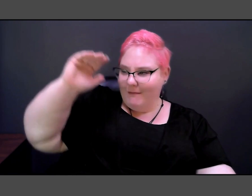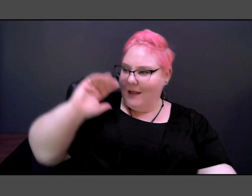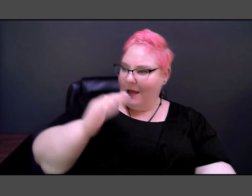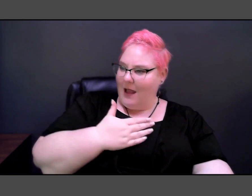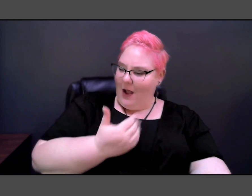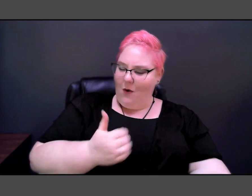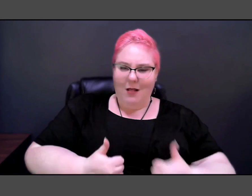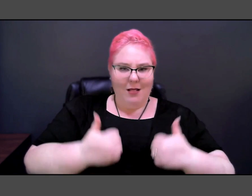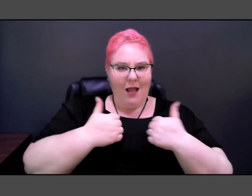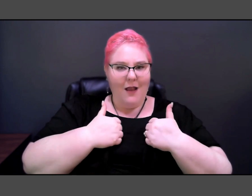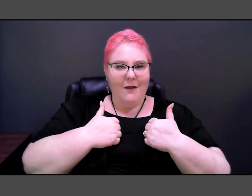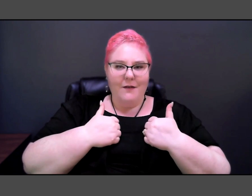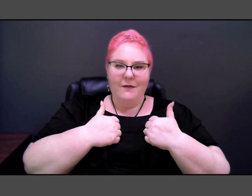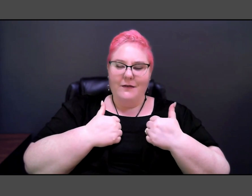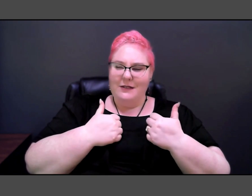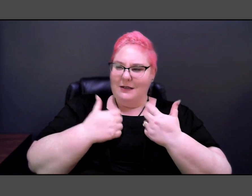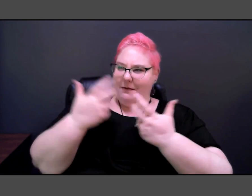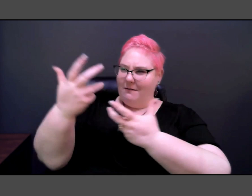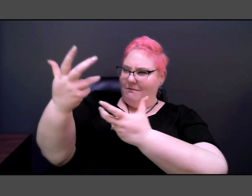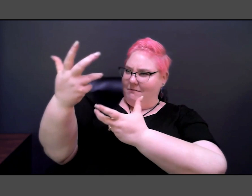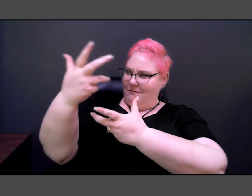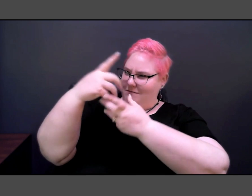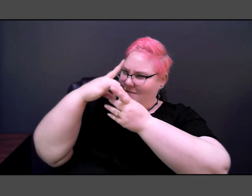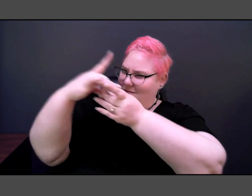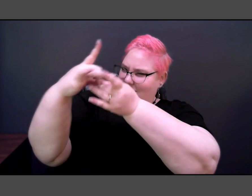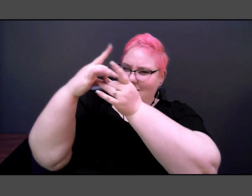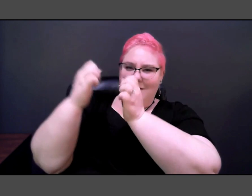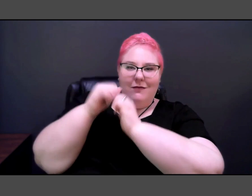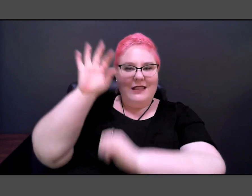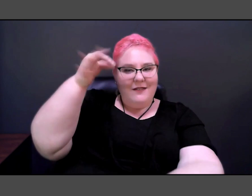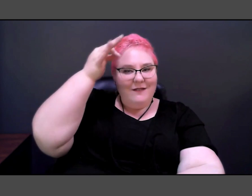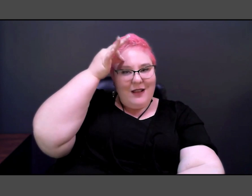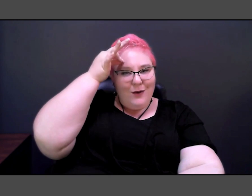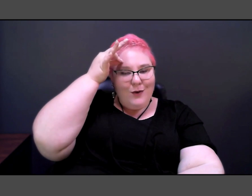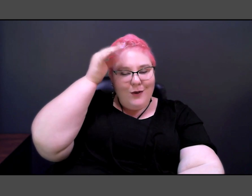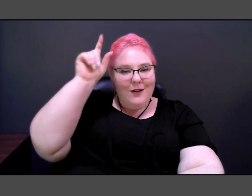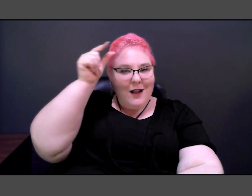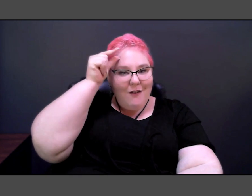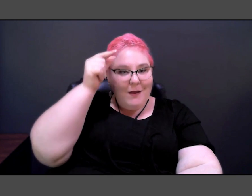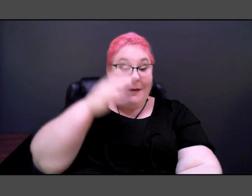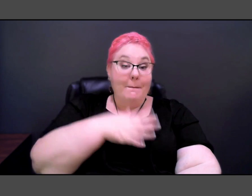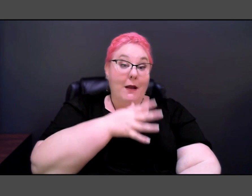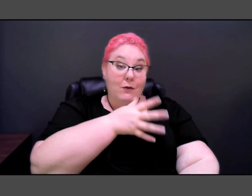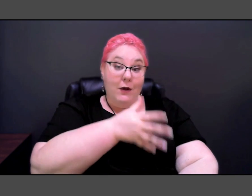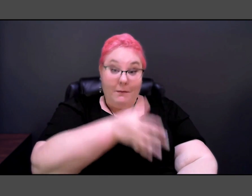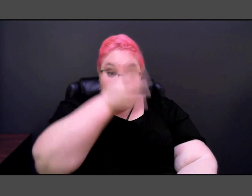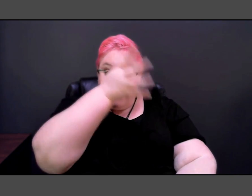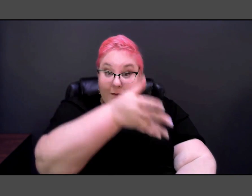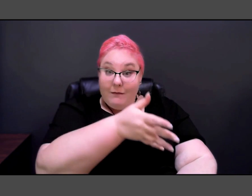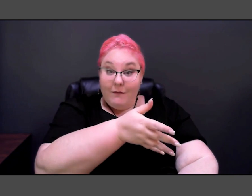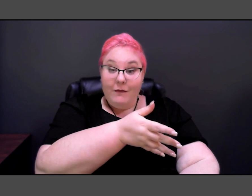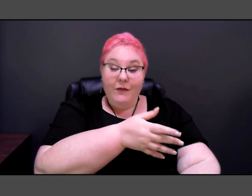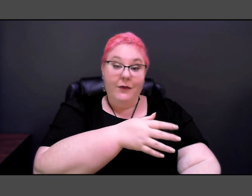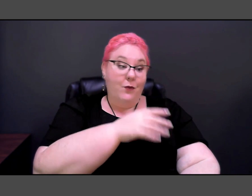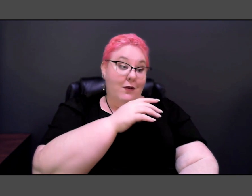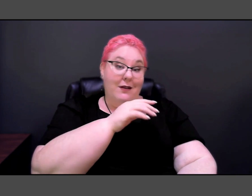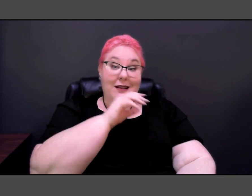so long. My grandparents were taken from their communities at 8 years old and sent to boarding